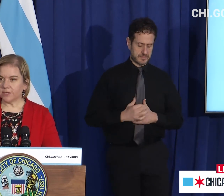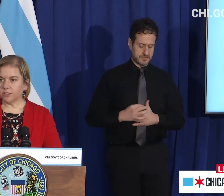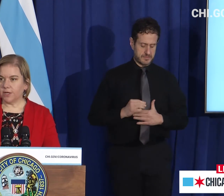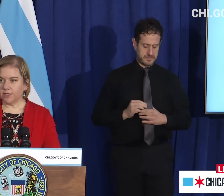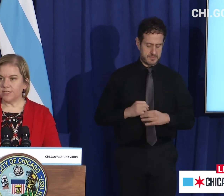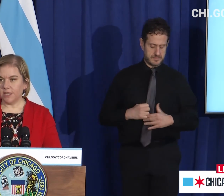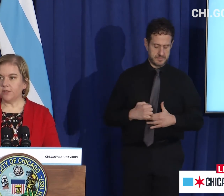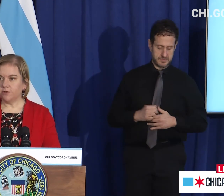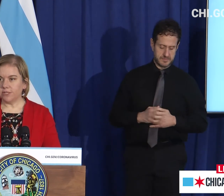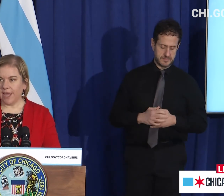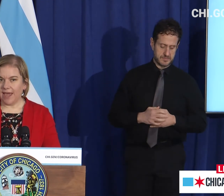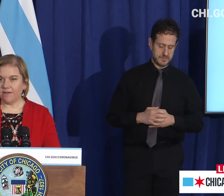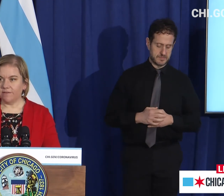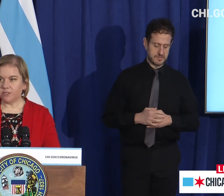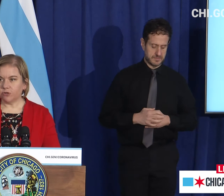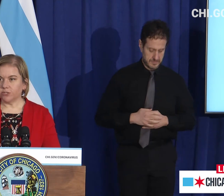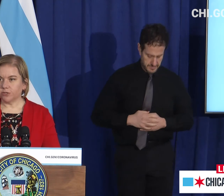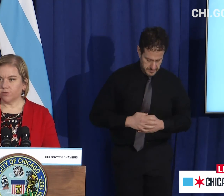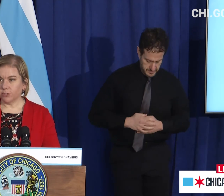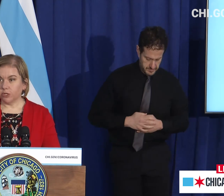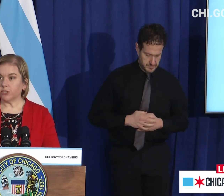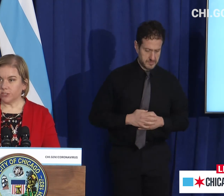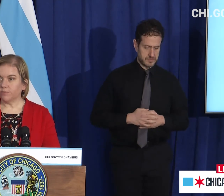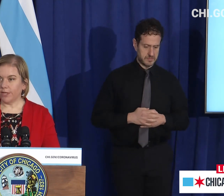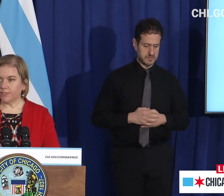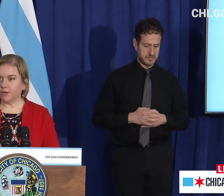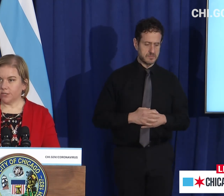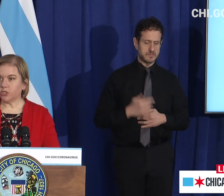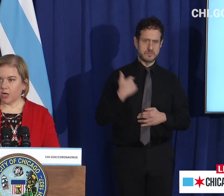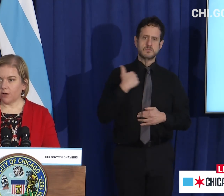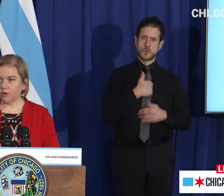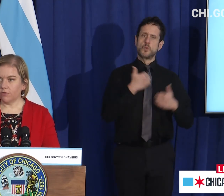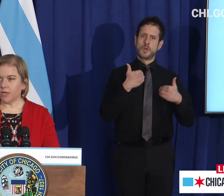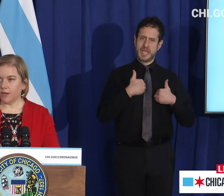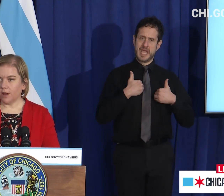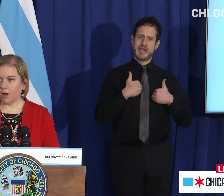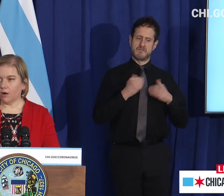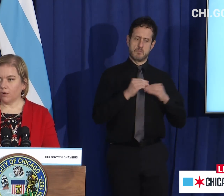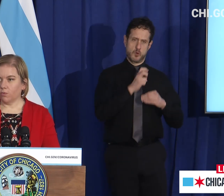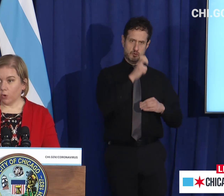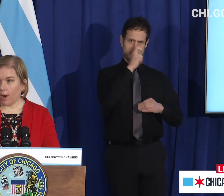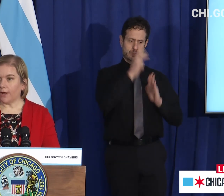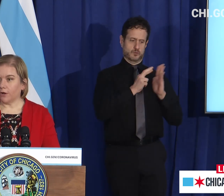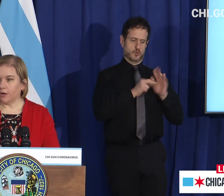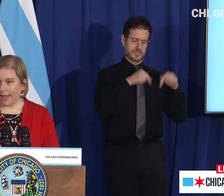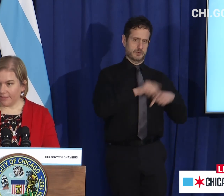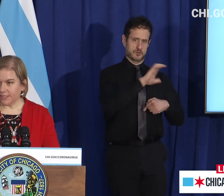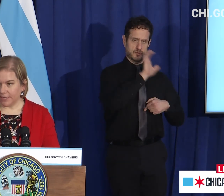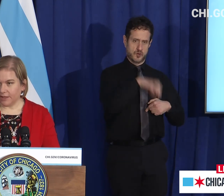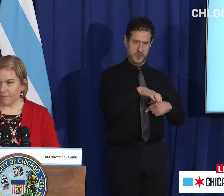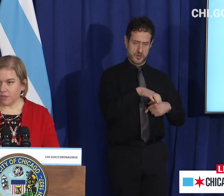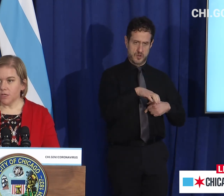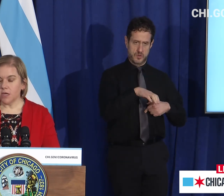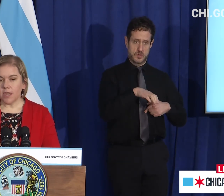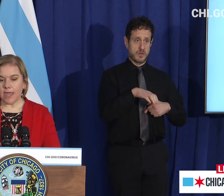we actually continue to have stricter restrictions in place here in Chicago than are required at the state level.